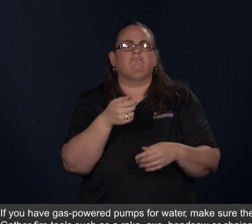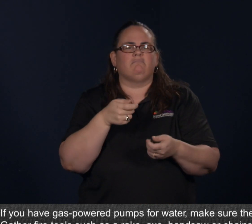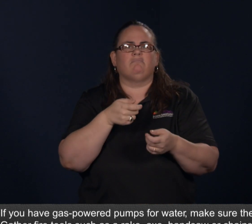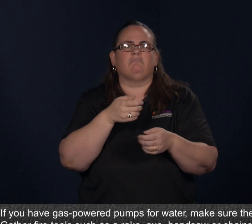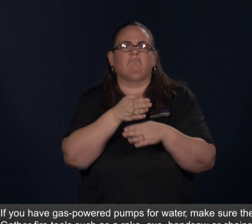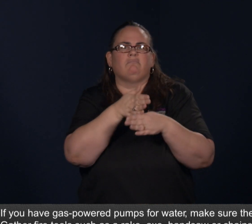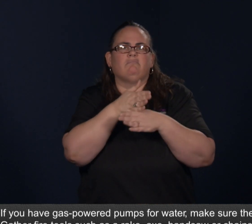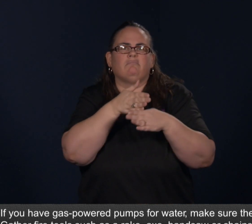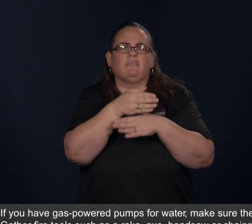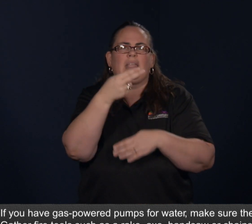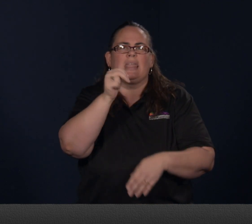shovel.